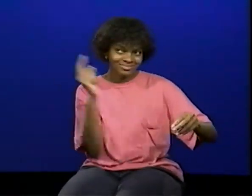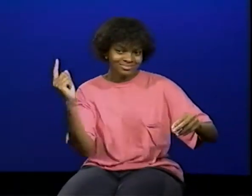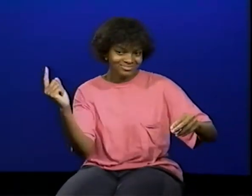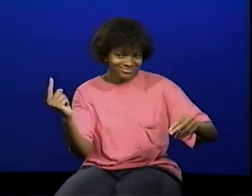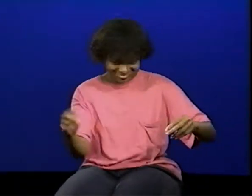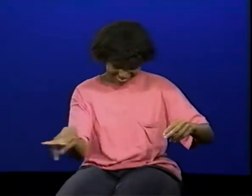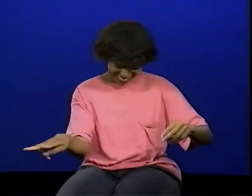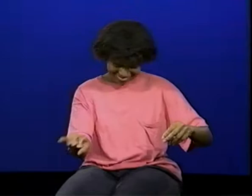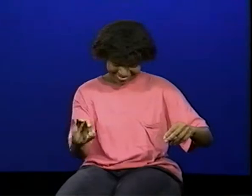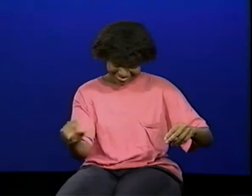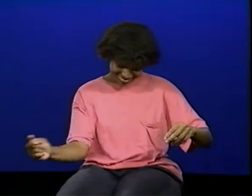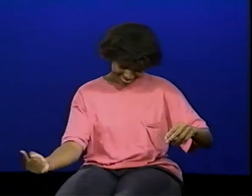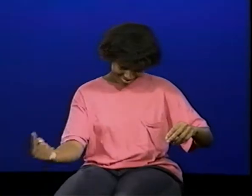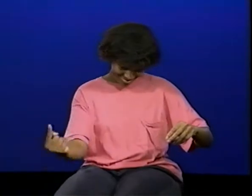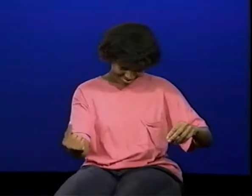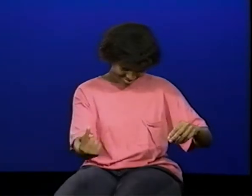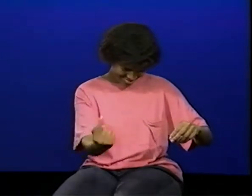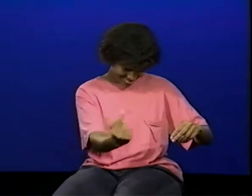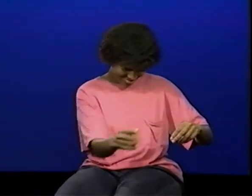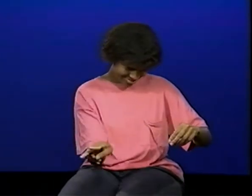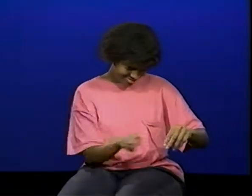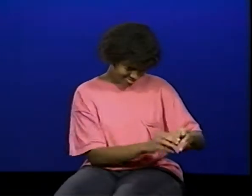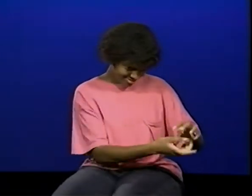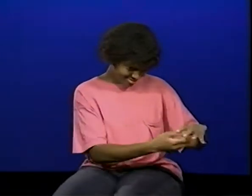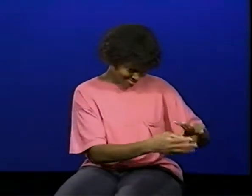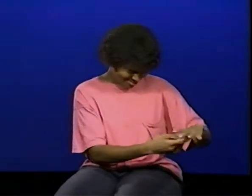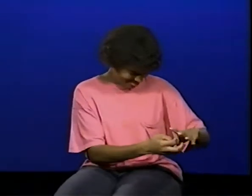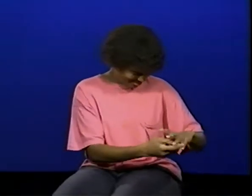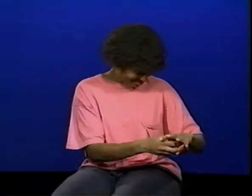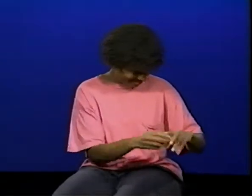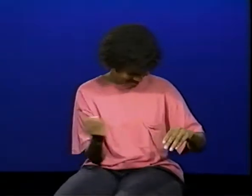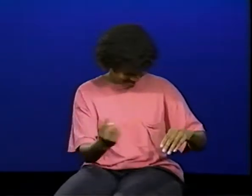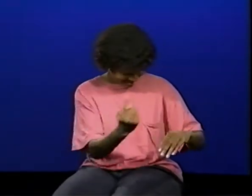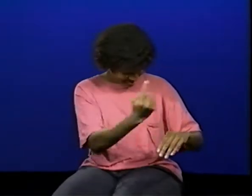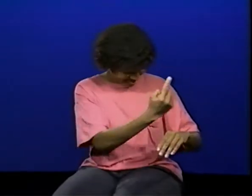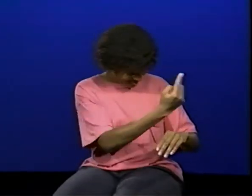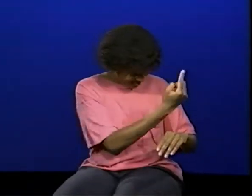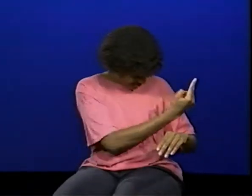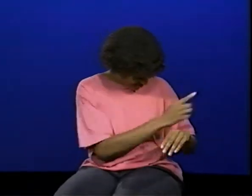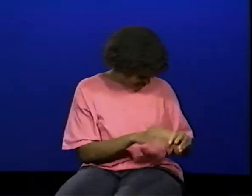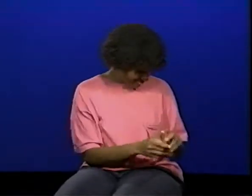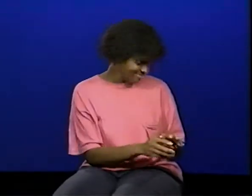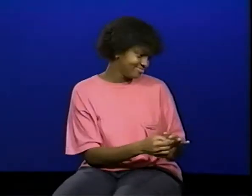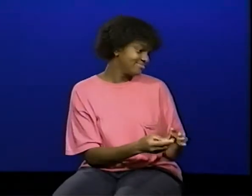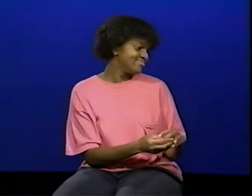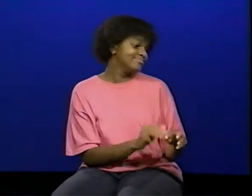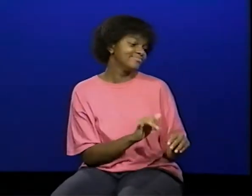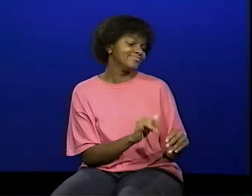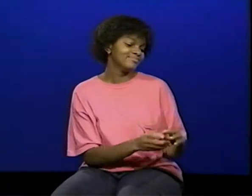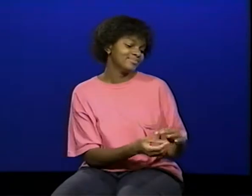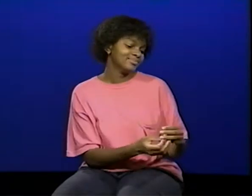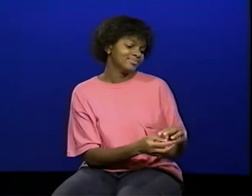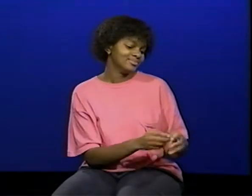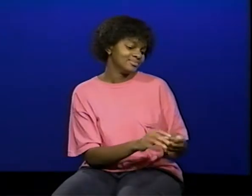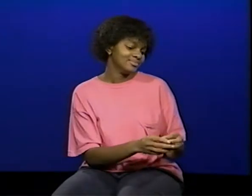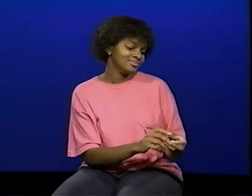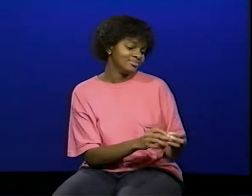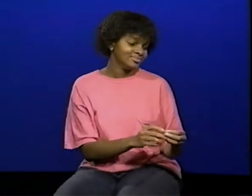sleeping. So I started crumpling some paper, and I watched a woman's feet walk past the stall I was in and go into the one next door to me, and I'm